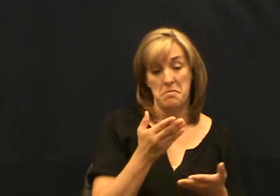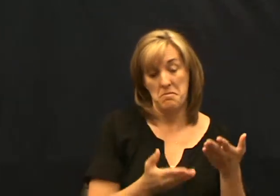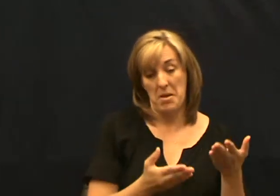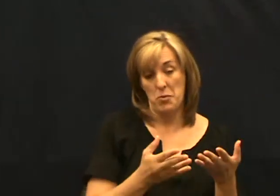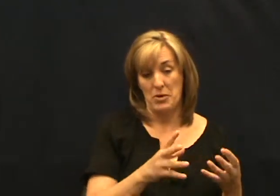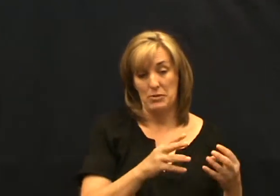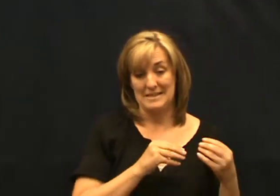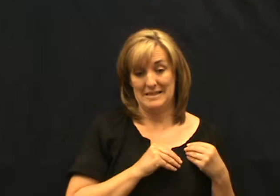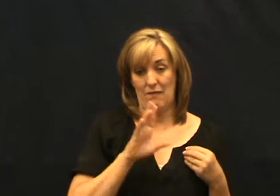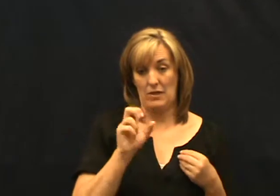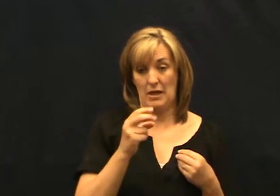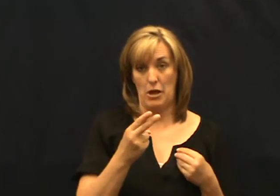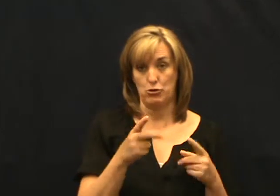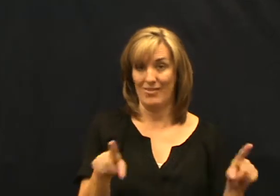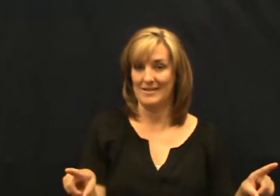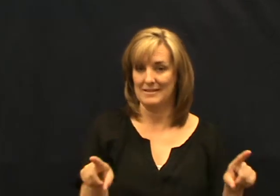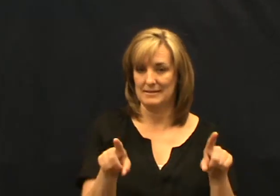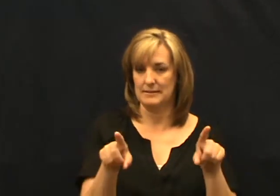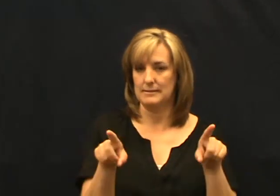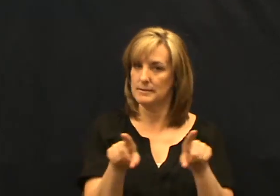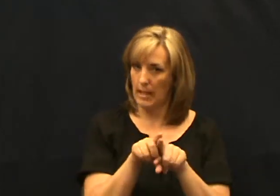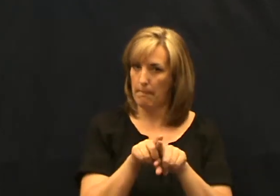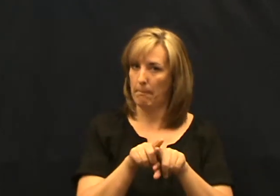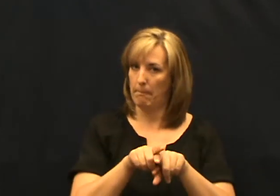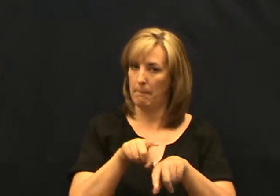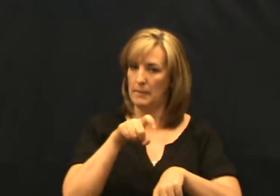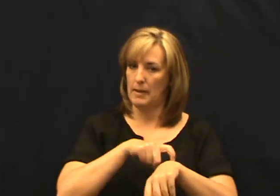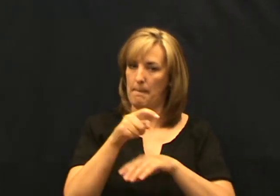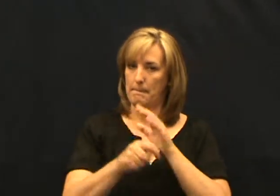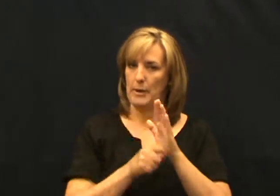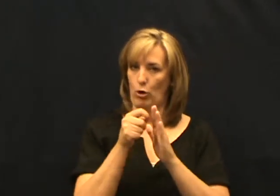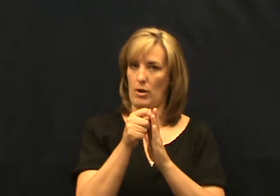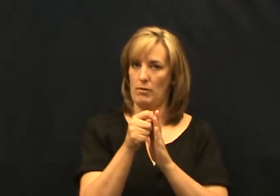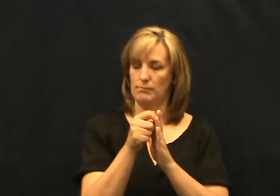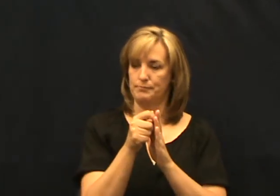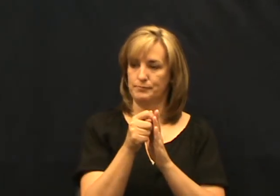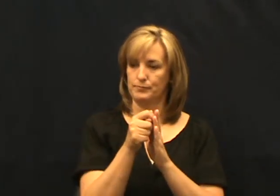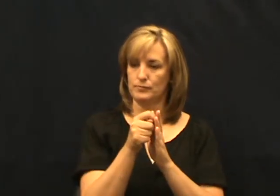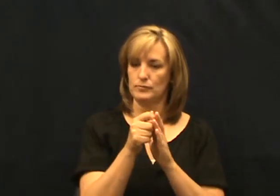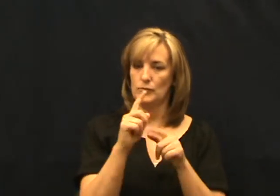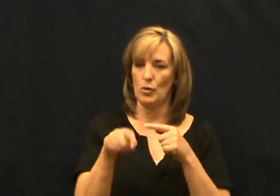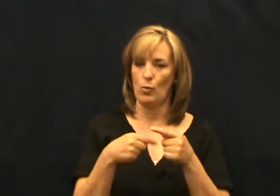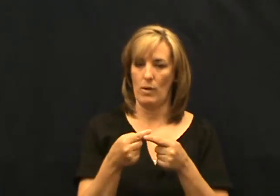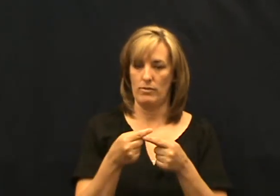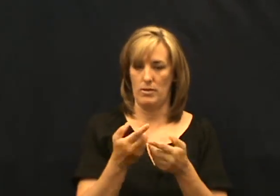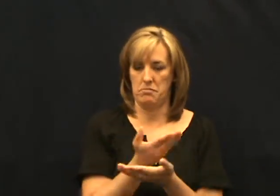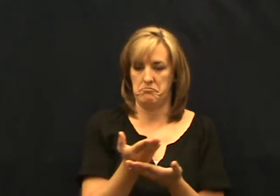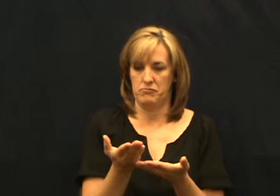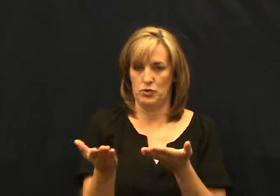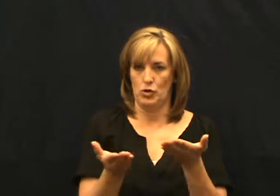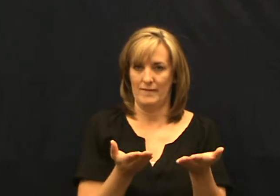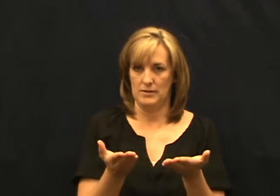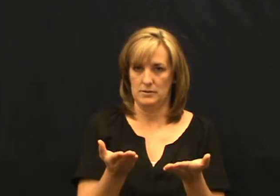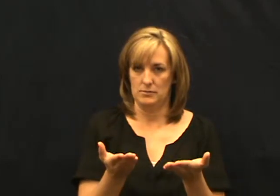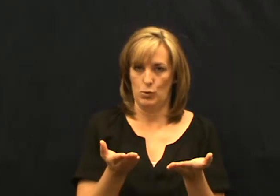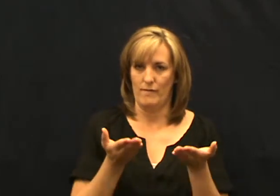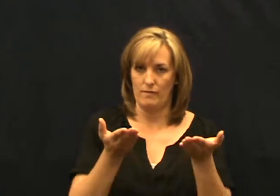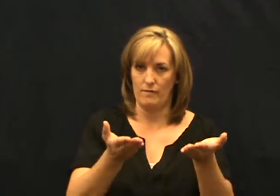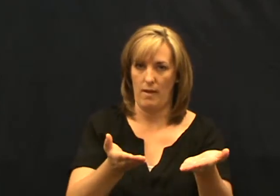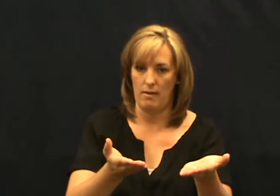same period as the goods or services are provided. And that's how we would record those transactions.